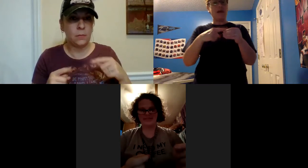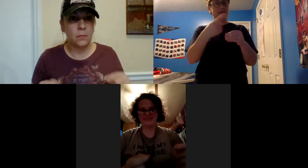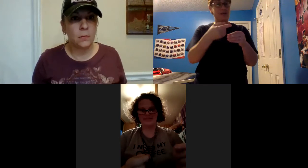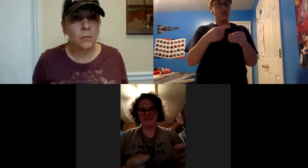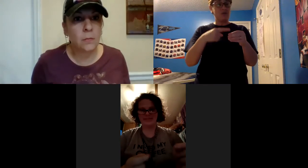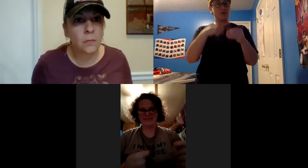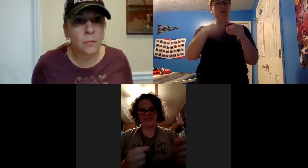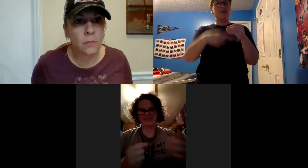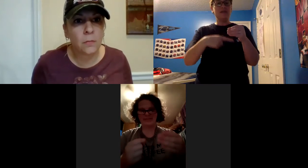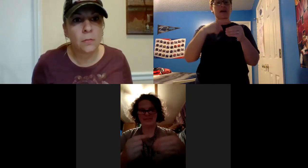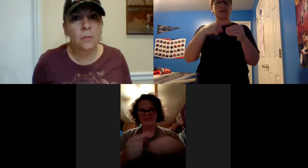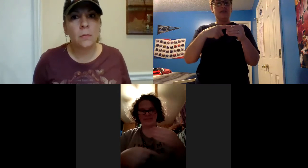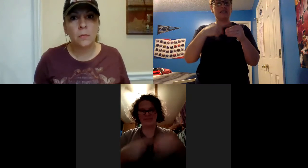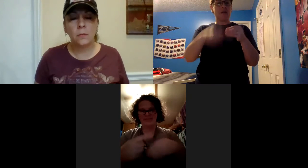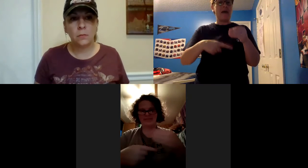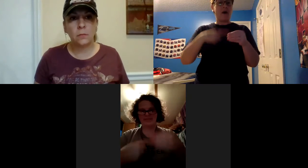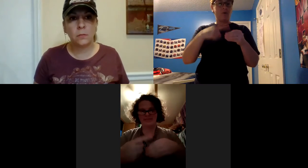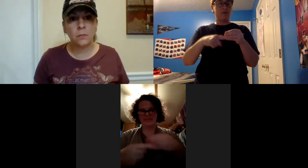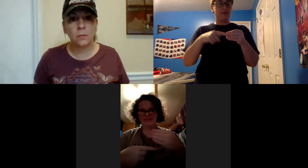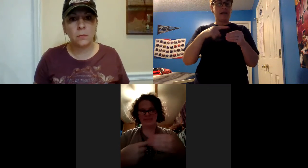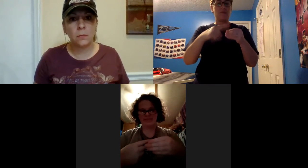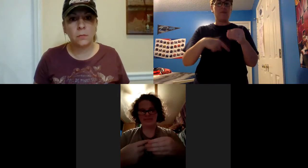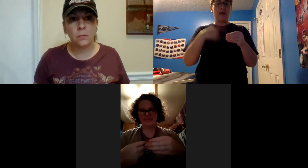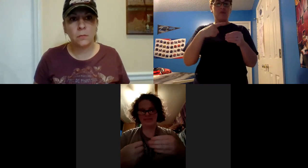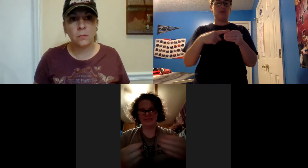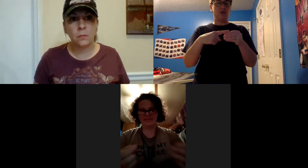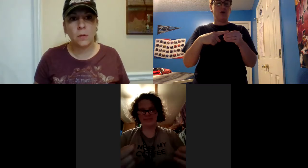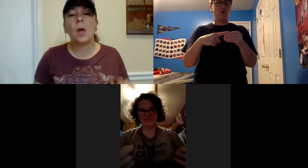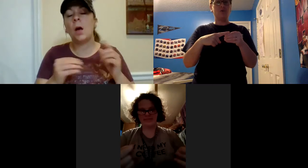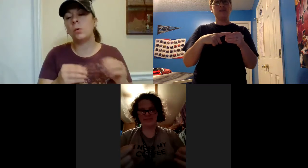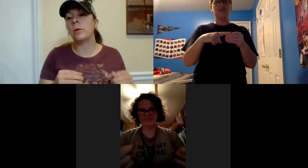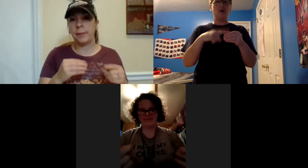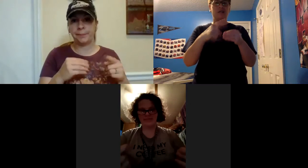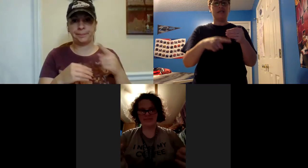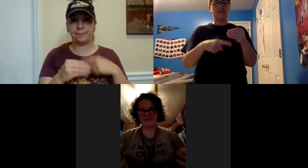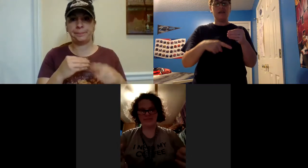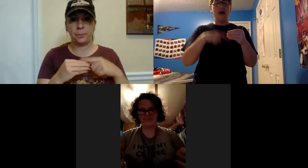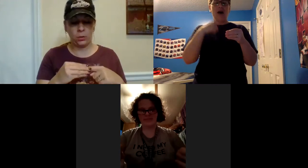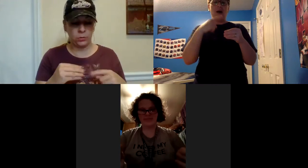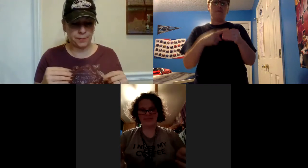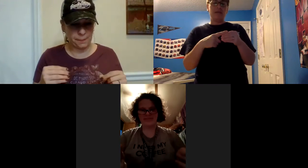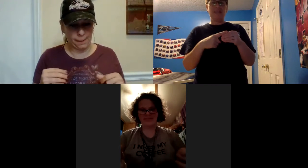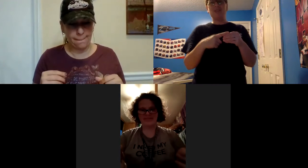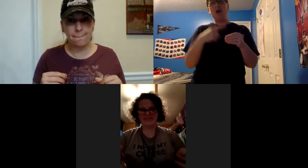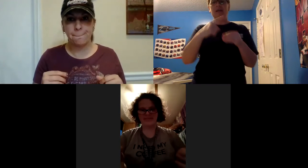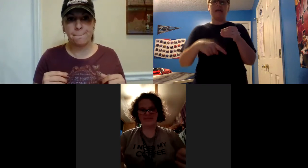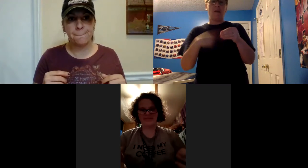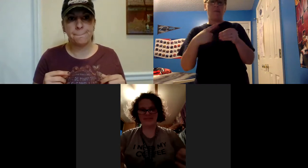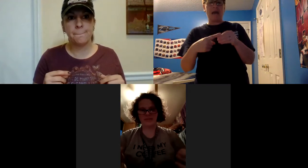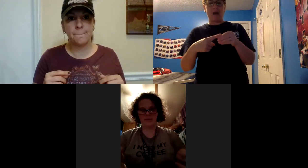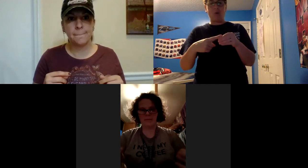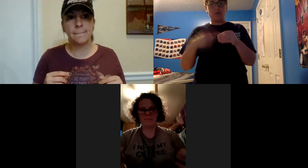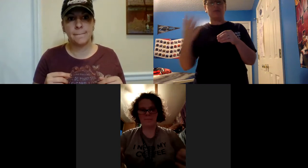this way, like what you're doing, that's about, like I'm about to go, or this song is, he's